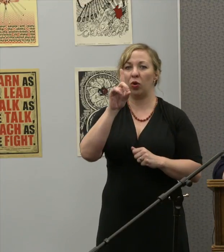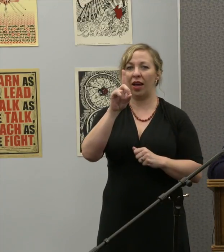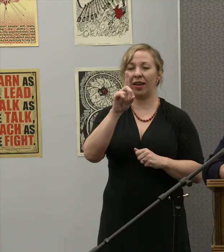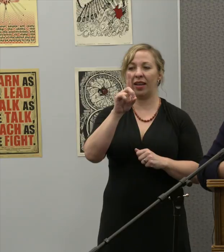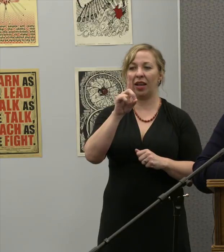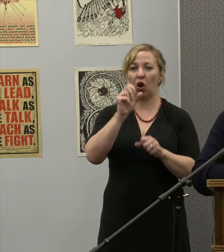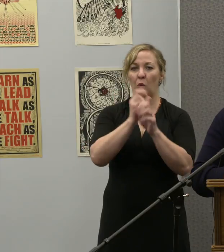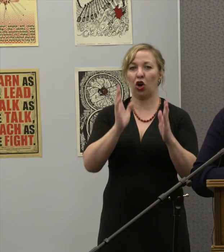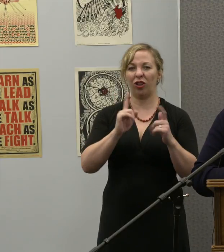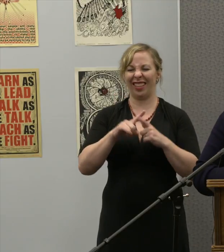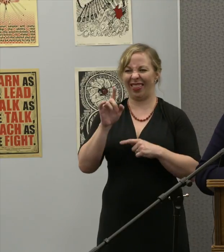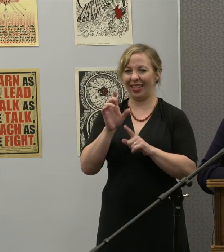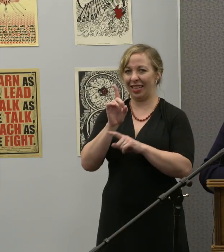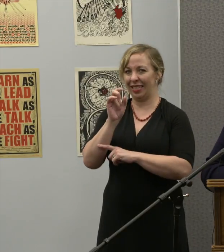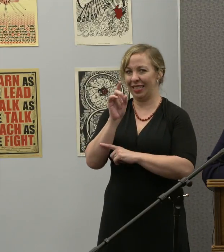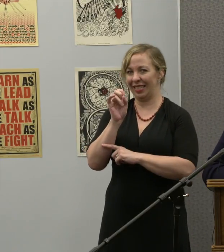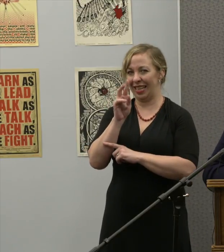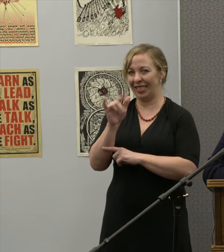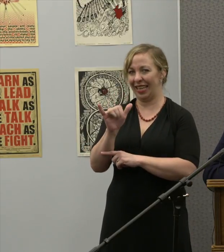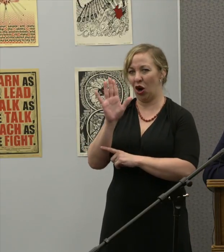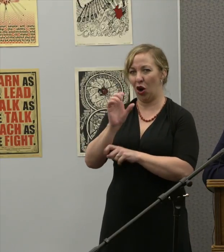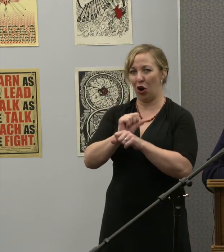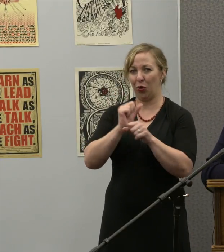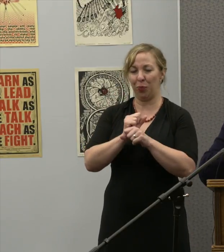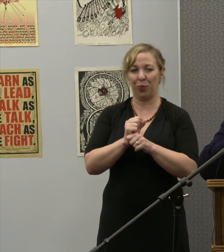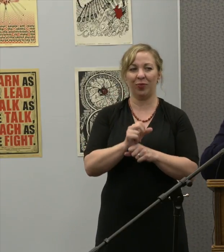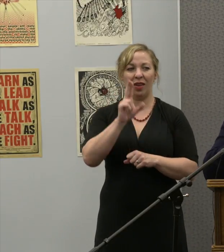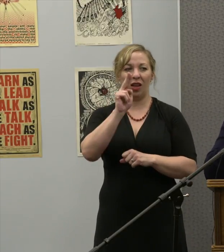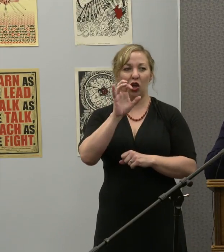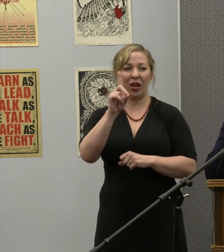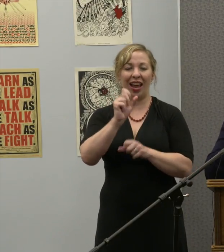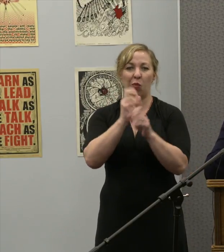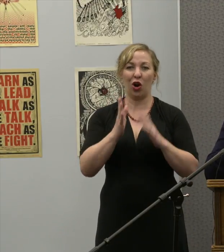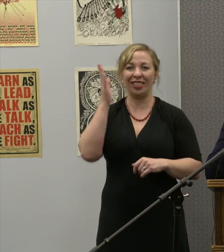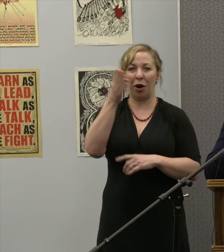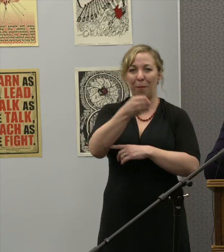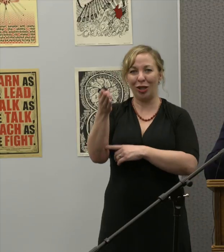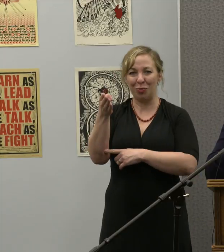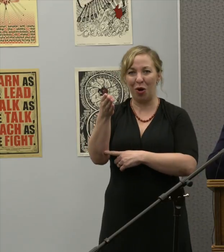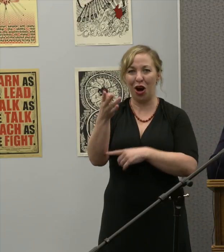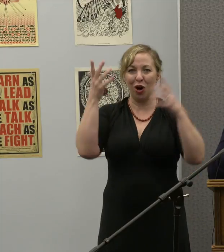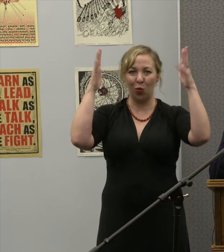Destiny's group, Free Your Voice, is with United Workers. Shout out to United Workers in Baltimore.